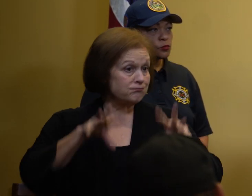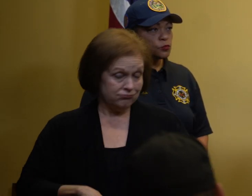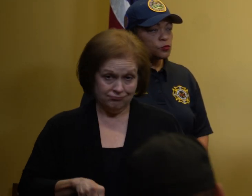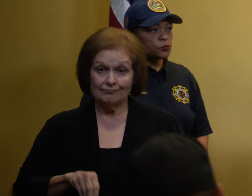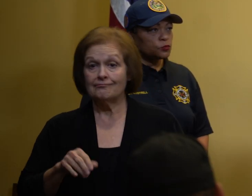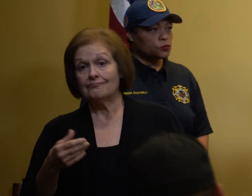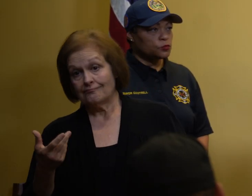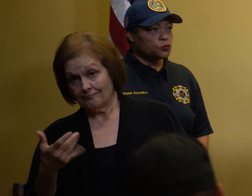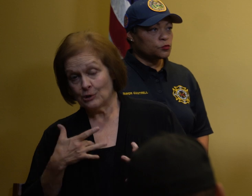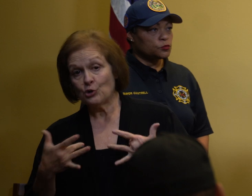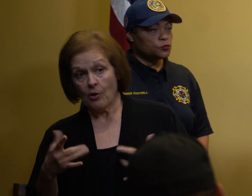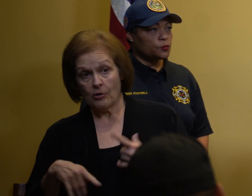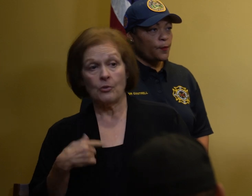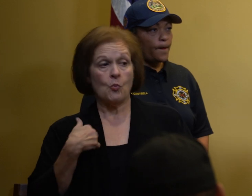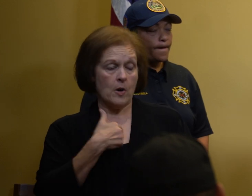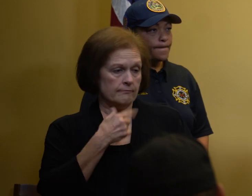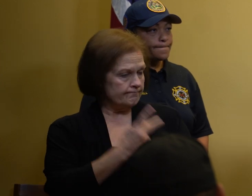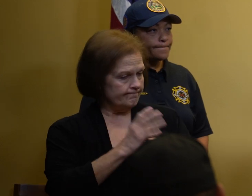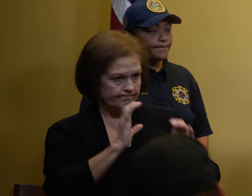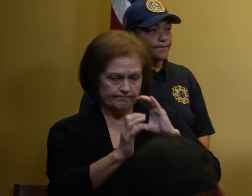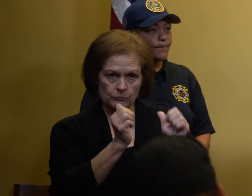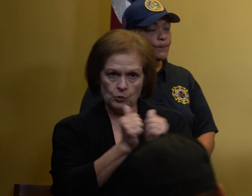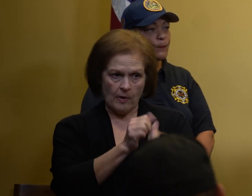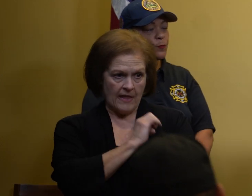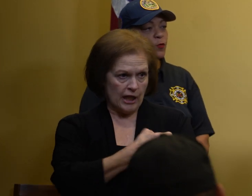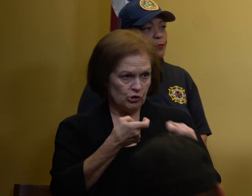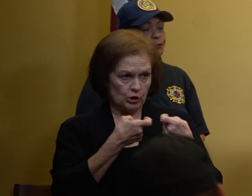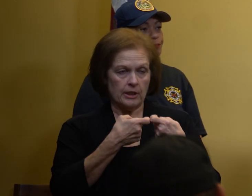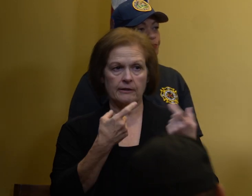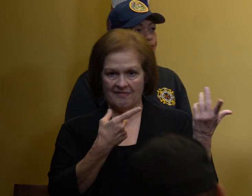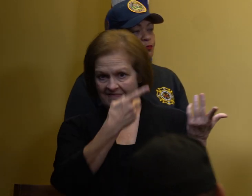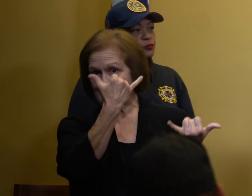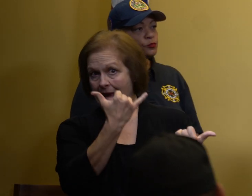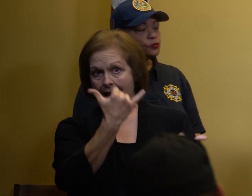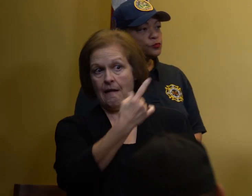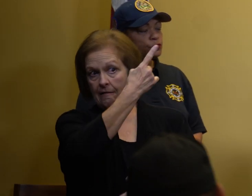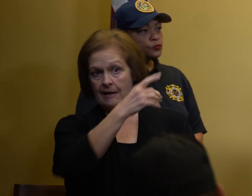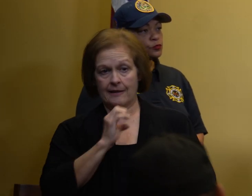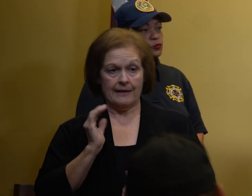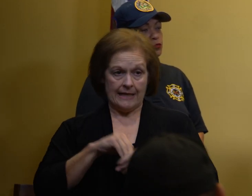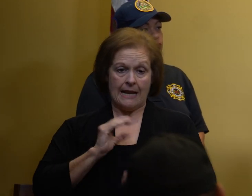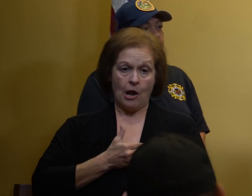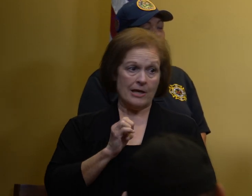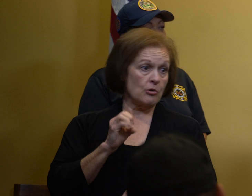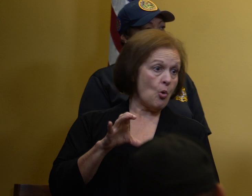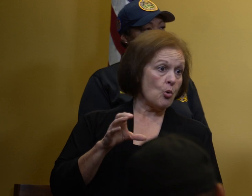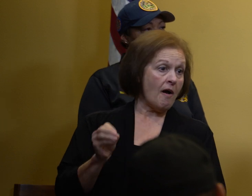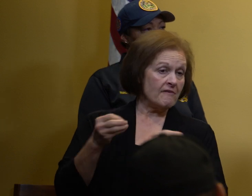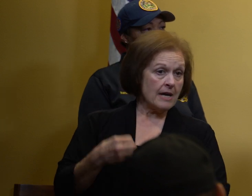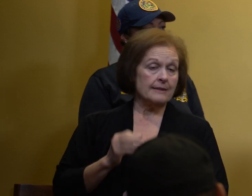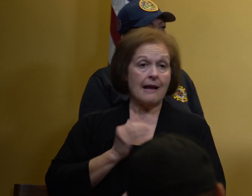concern. We're communicating with Energy. They're upstairs in our Emergency Operations Center right now. All of our liaisons in the